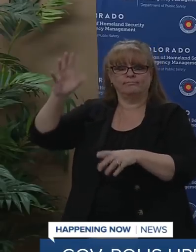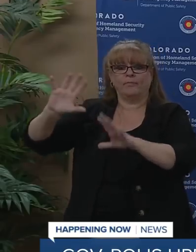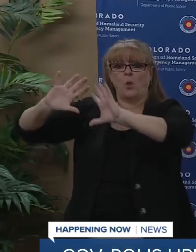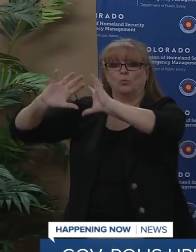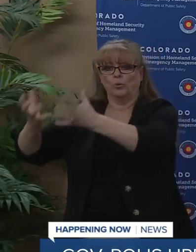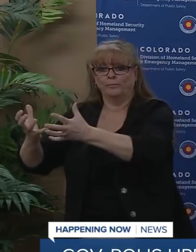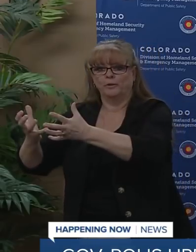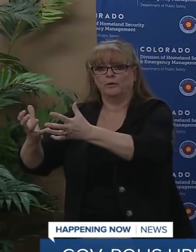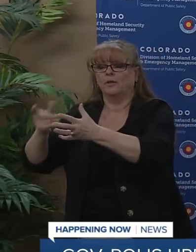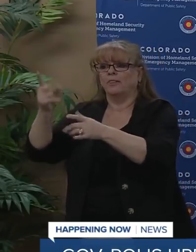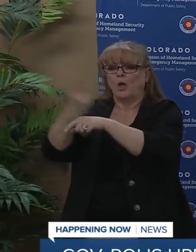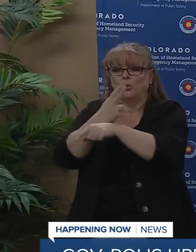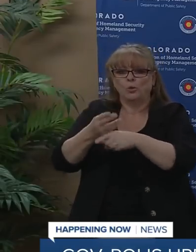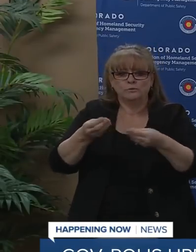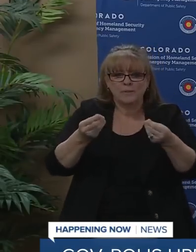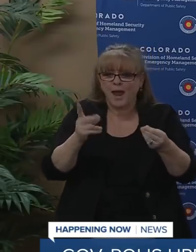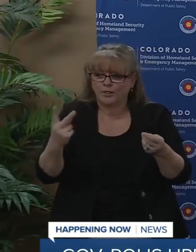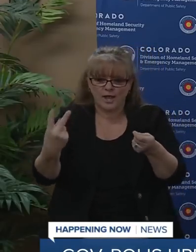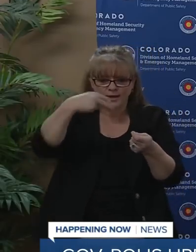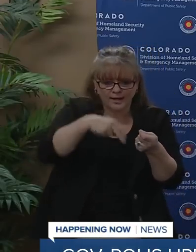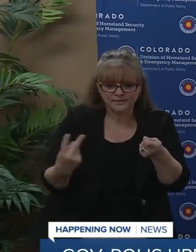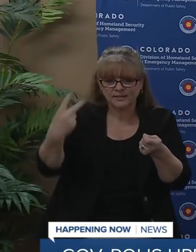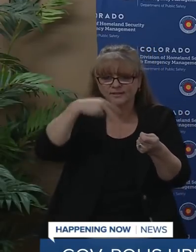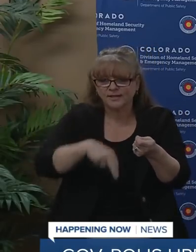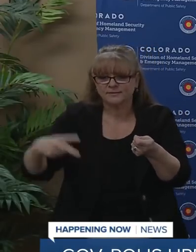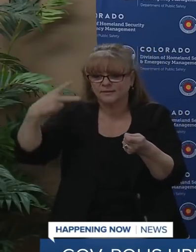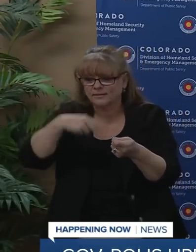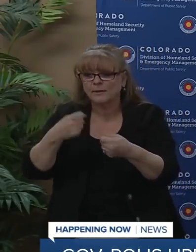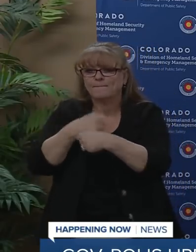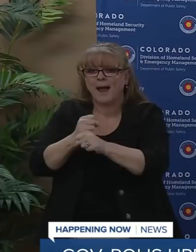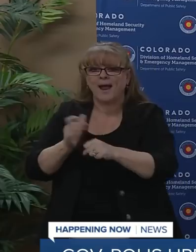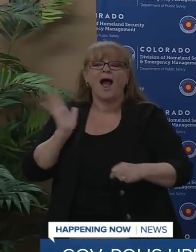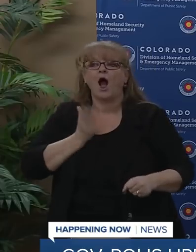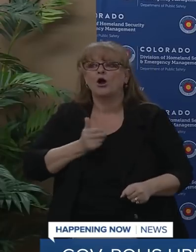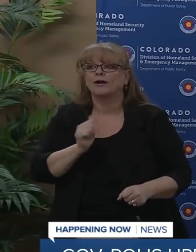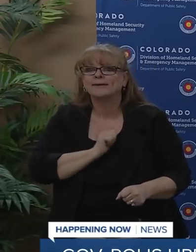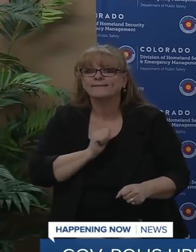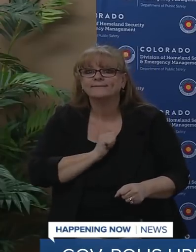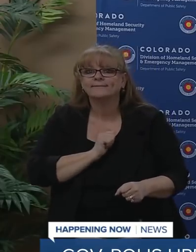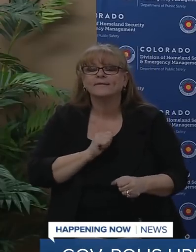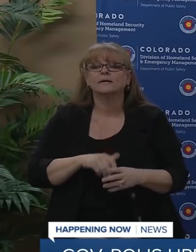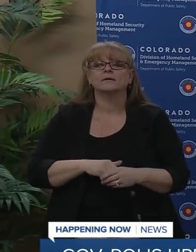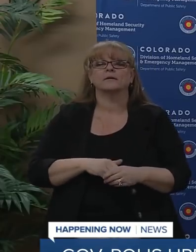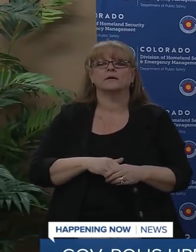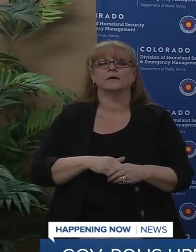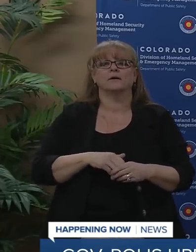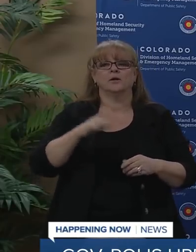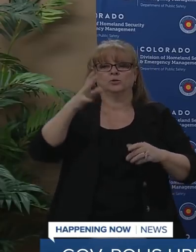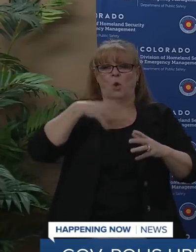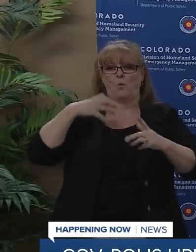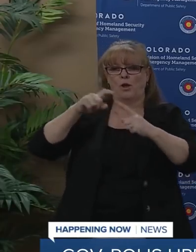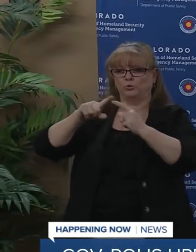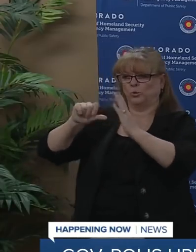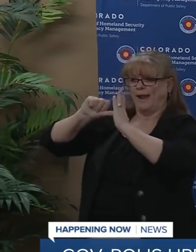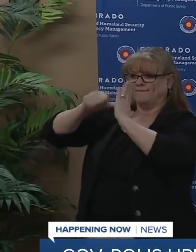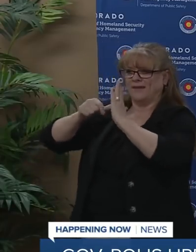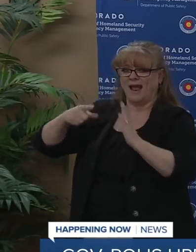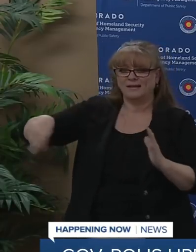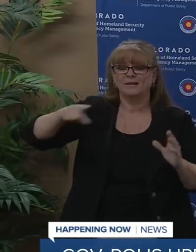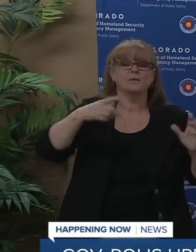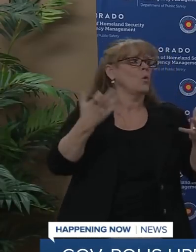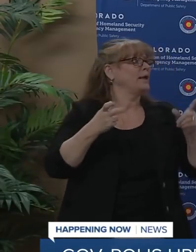and the knowledge to make your own masks. I want to reiterate something that the governor said. You do not need to leave the house